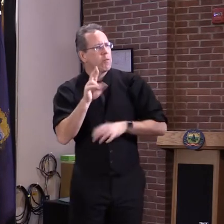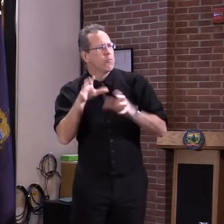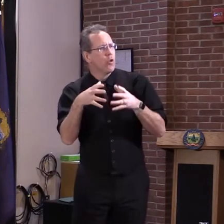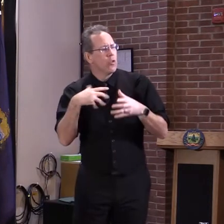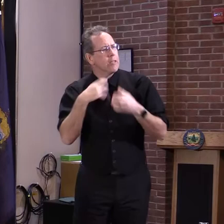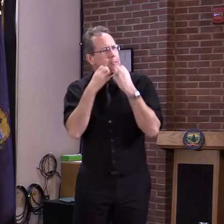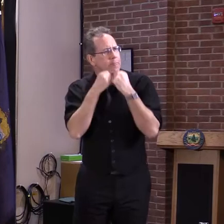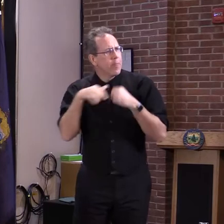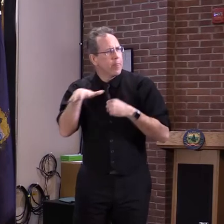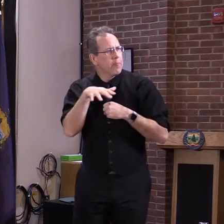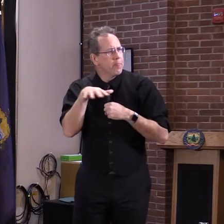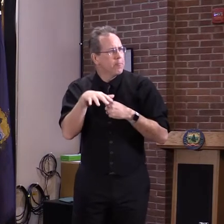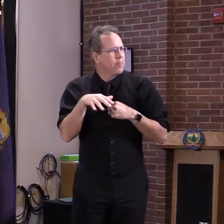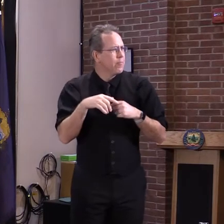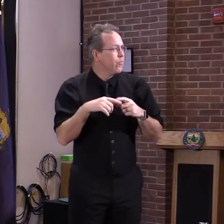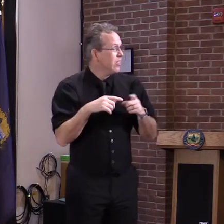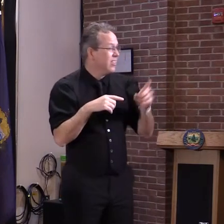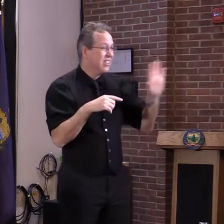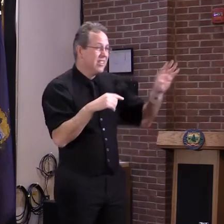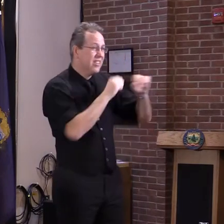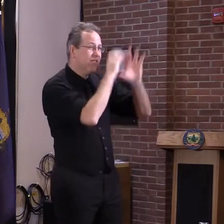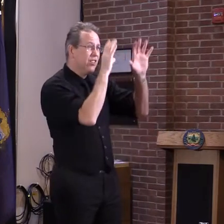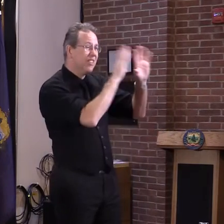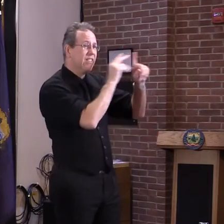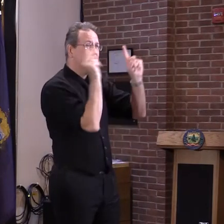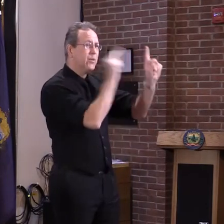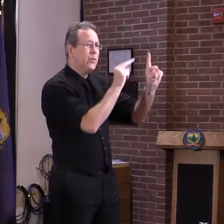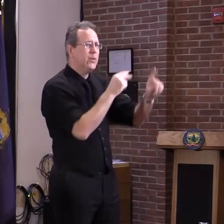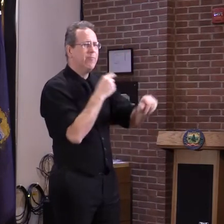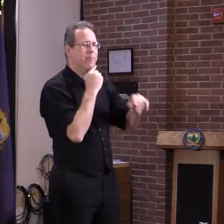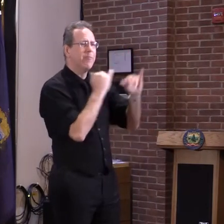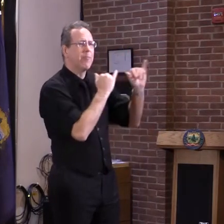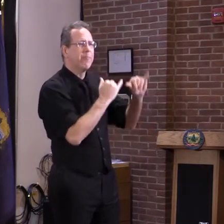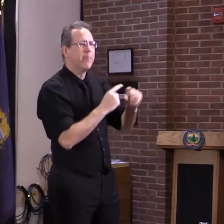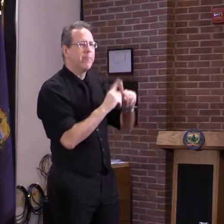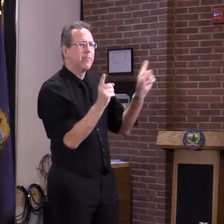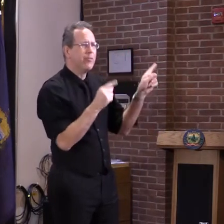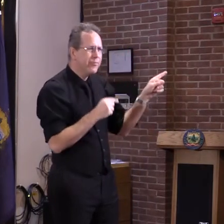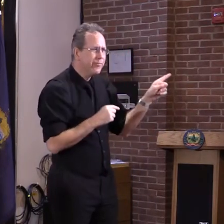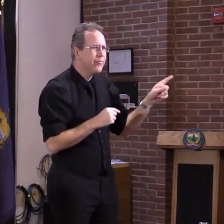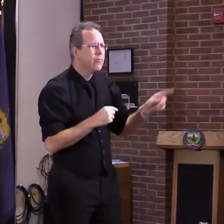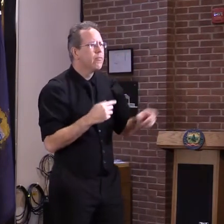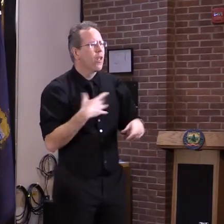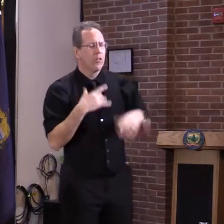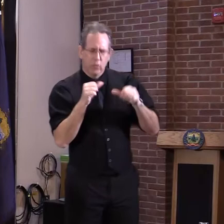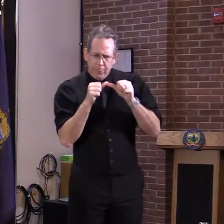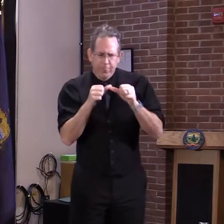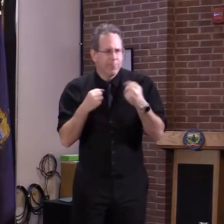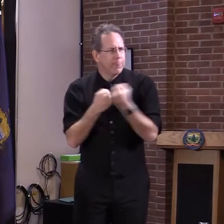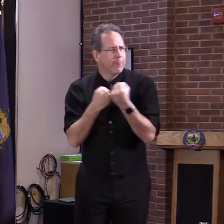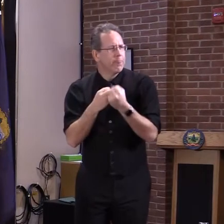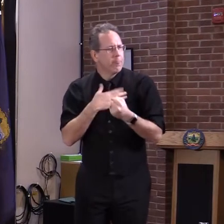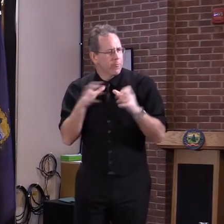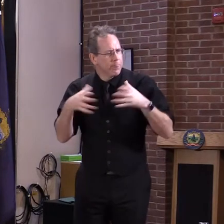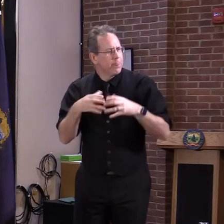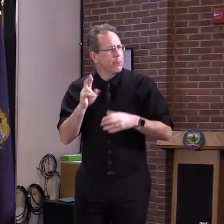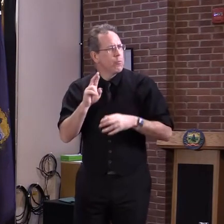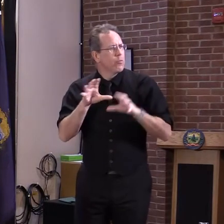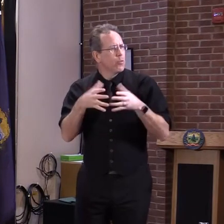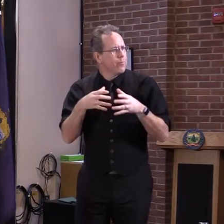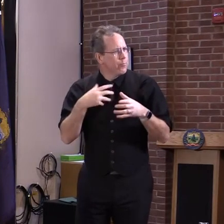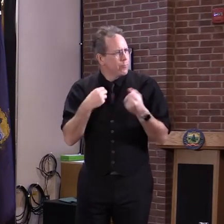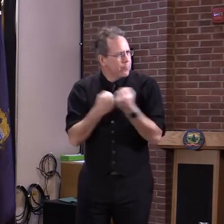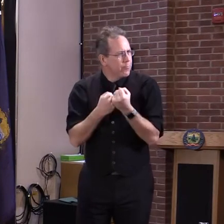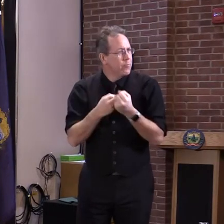necessarily shared by the former president, but I continue to be the person I am, and we'll there are many of us